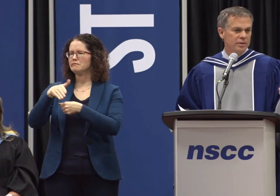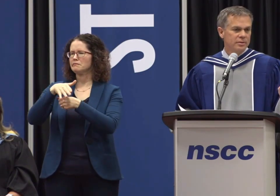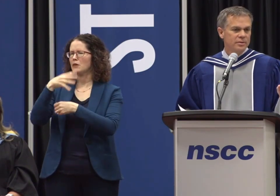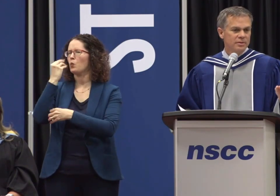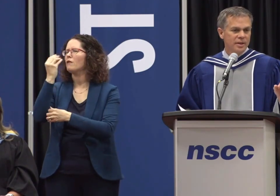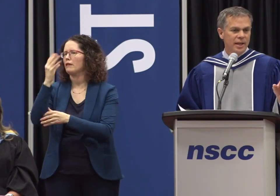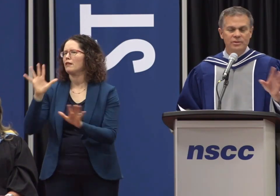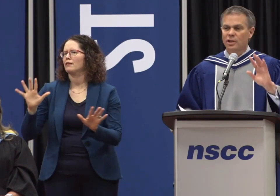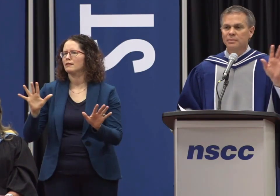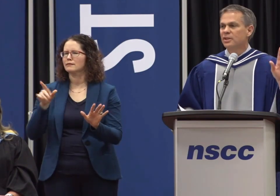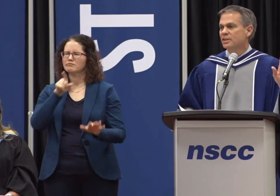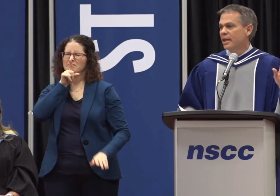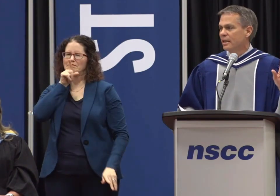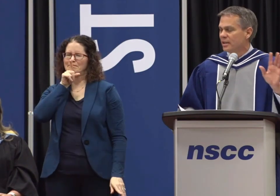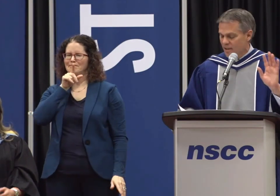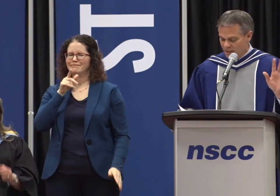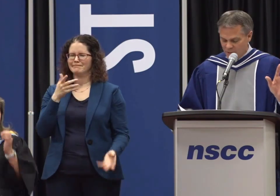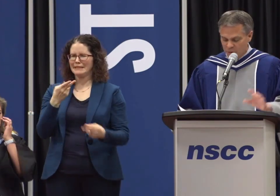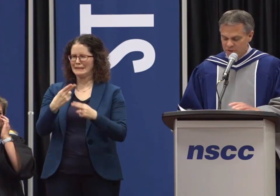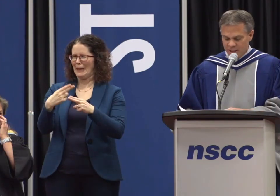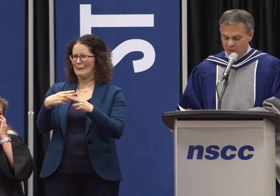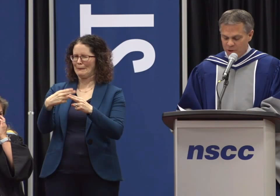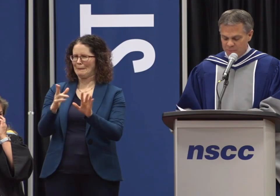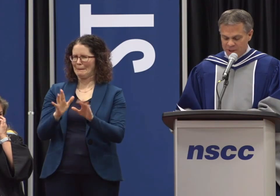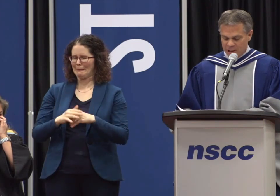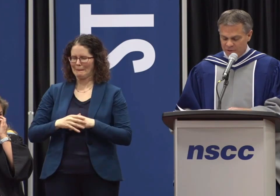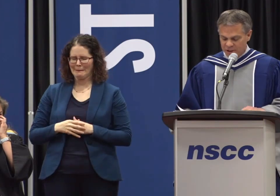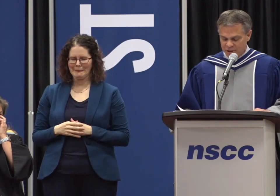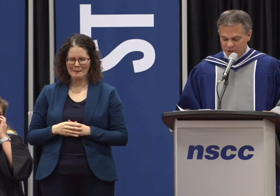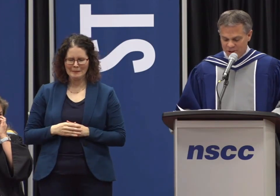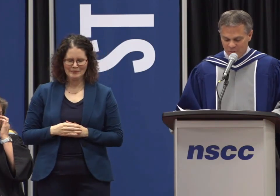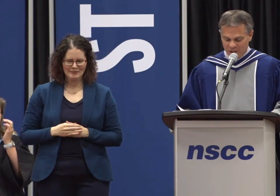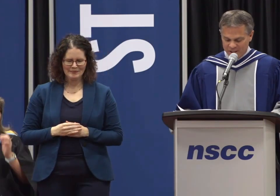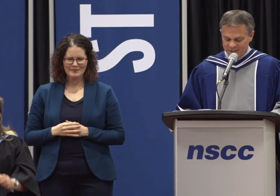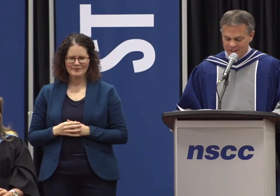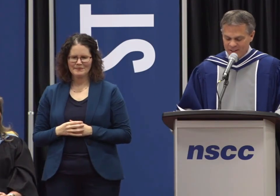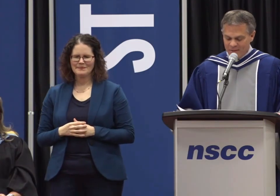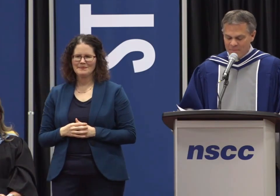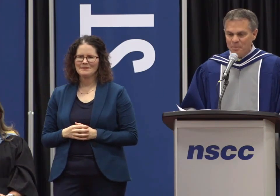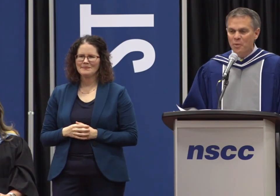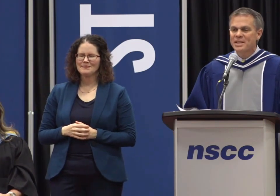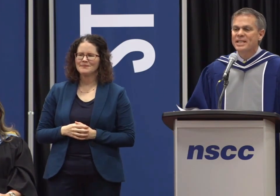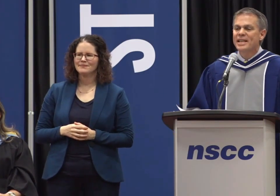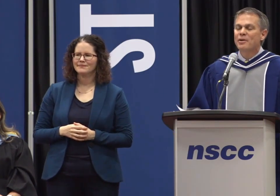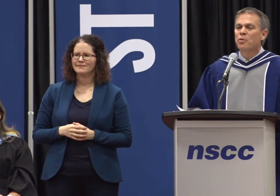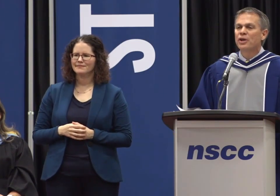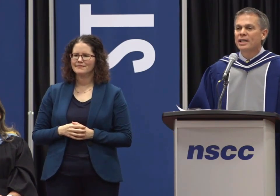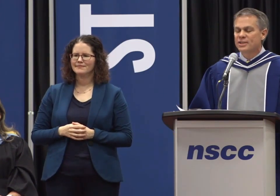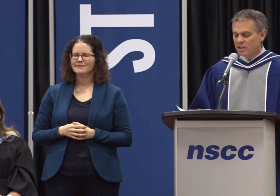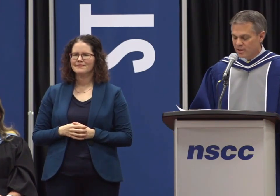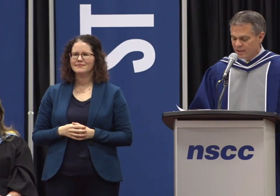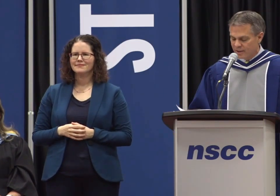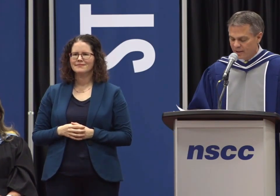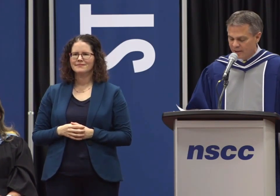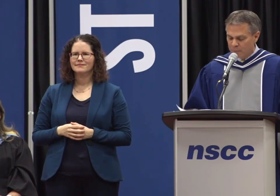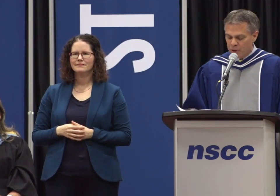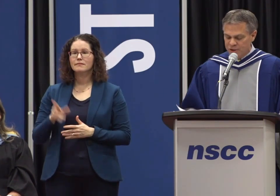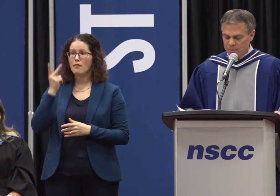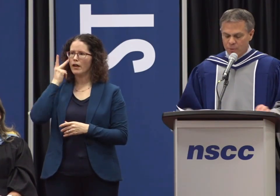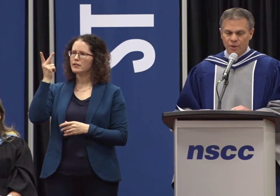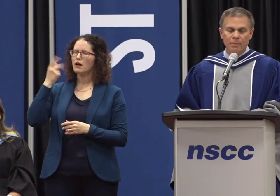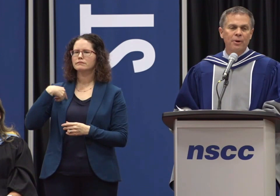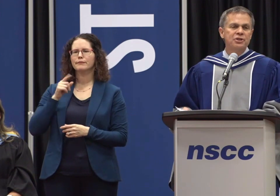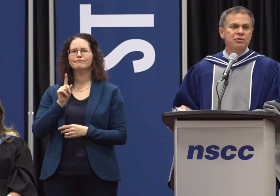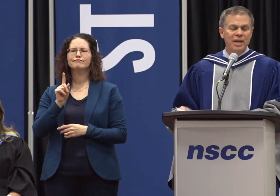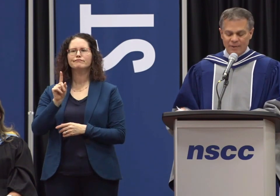Wolfville, okay? That's all I'm gonna say. I won't say which particular institution it was. But one day at work, I saw on a